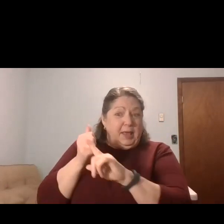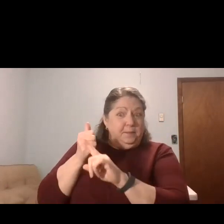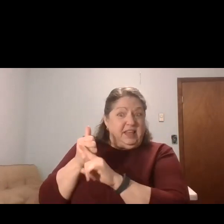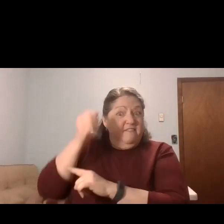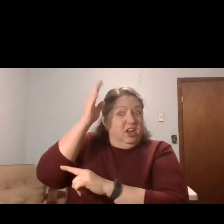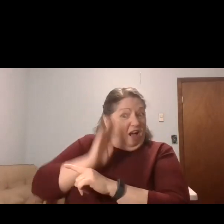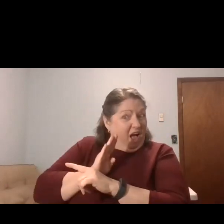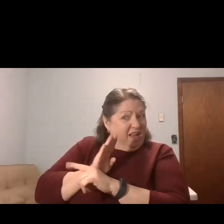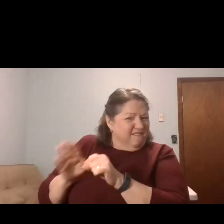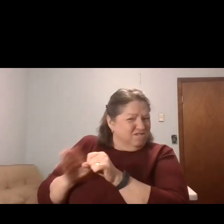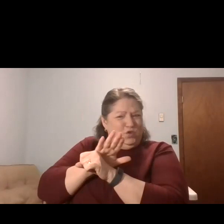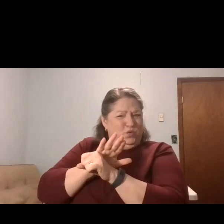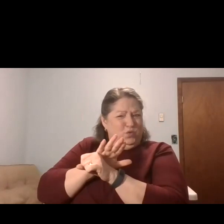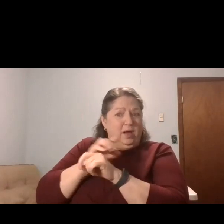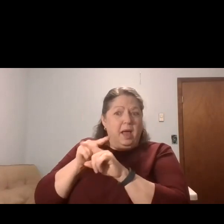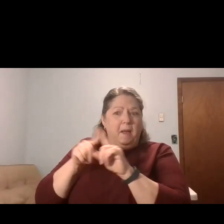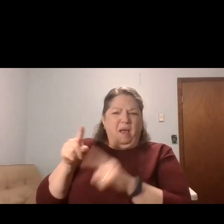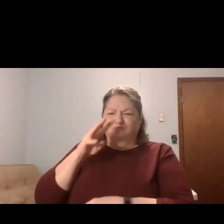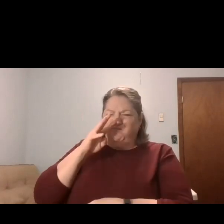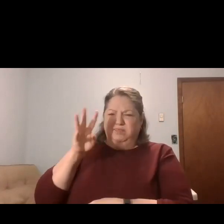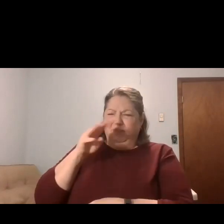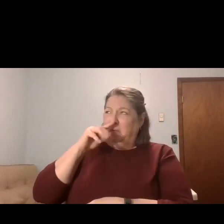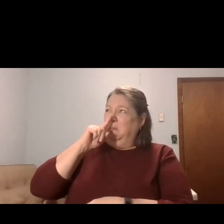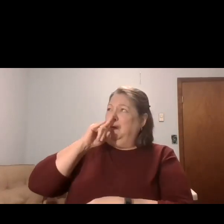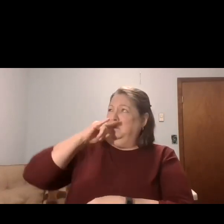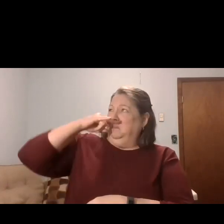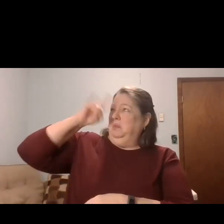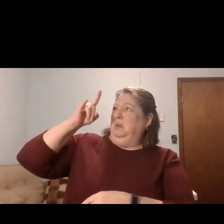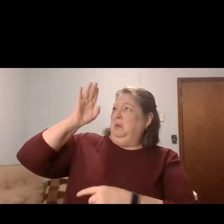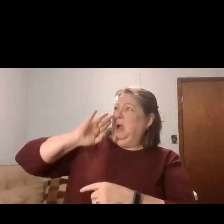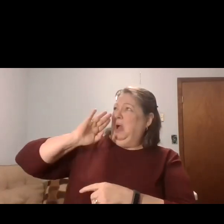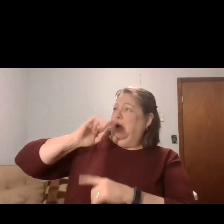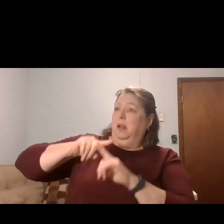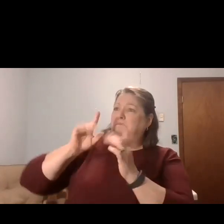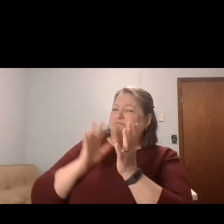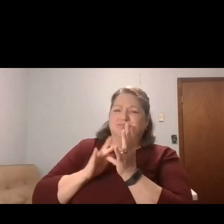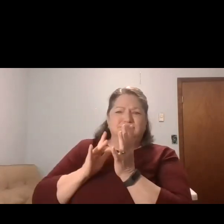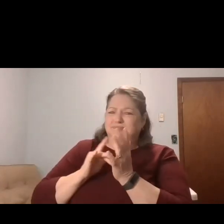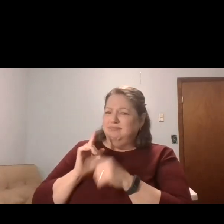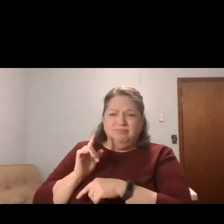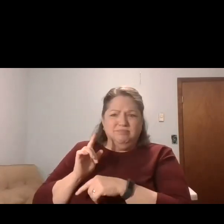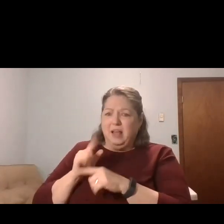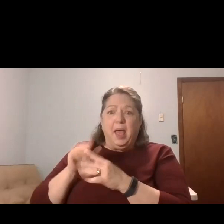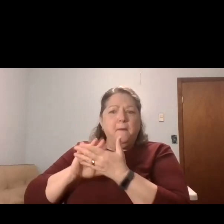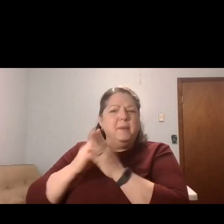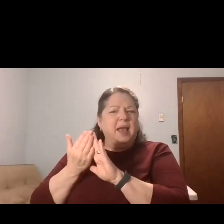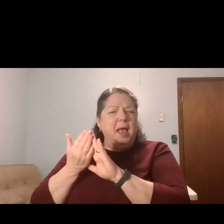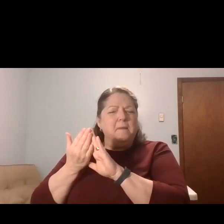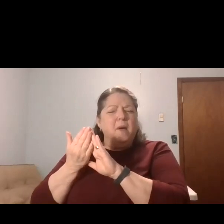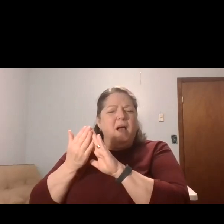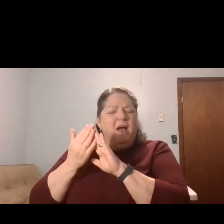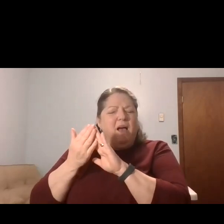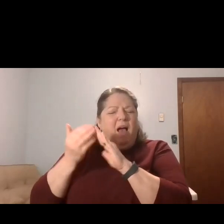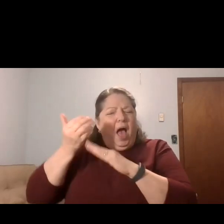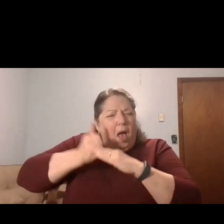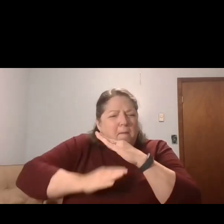not consider equality with God something to be grasped, but made himself nothing, taking the very nature of a servant,